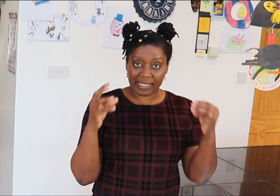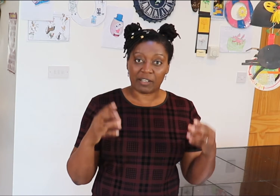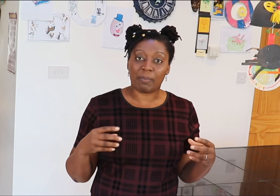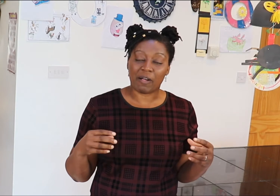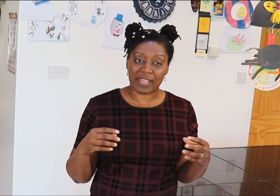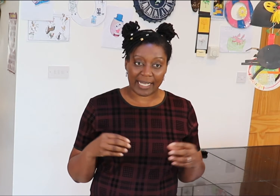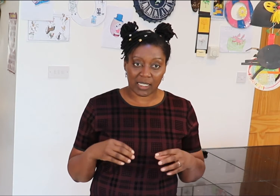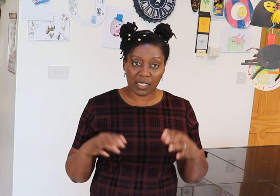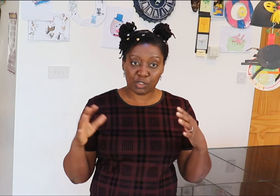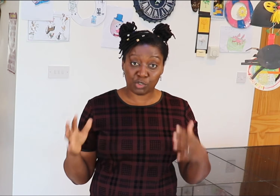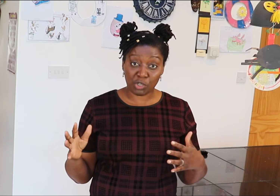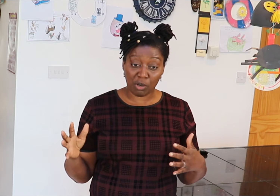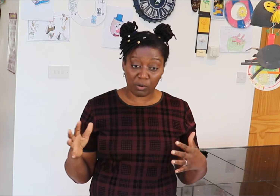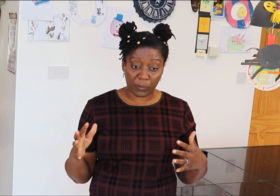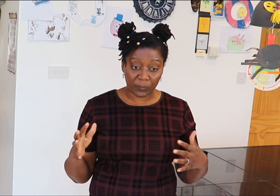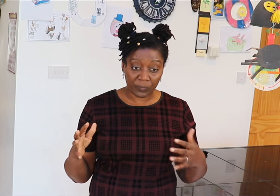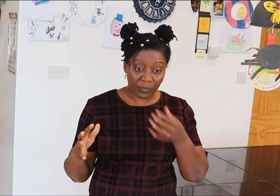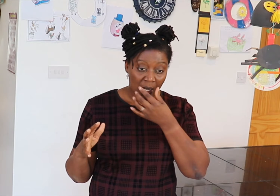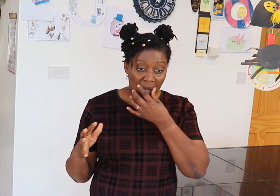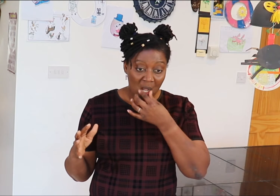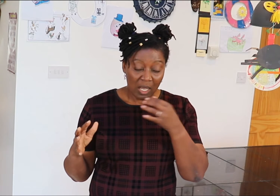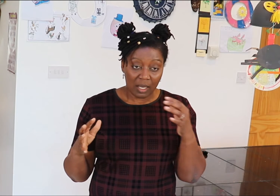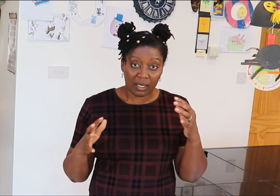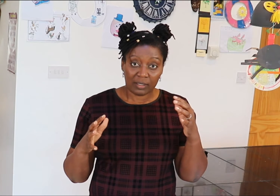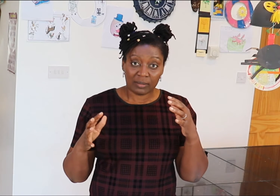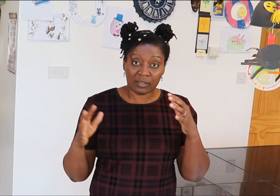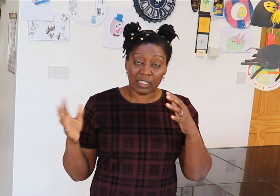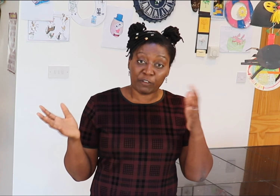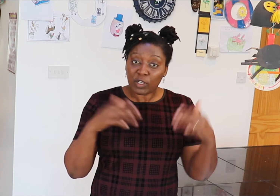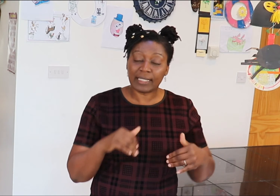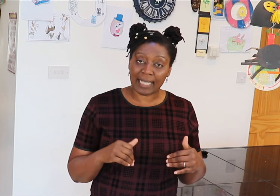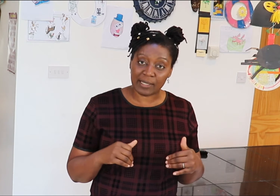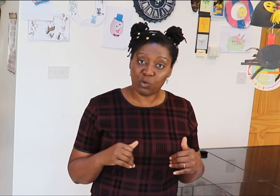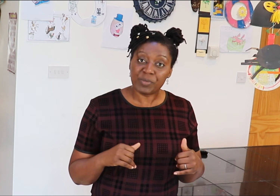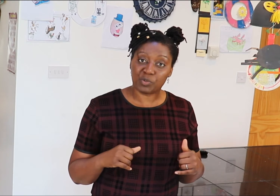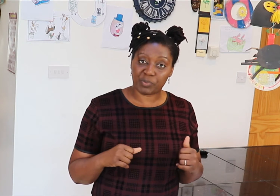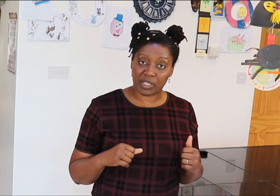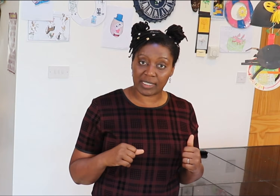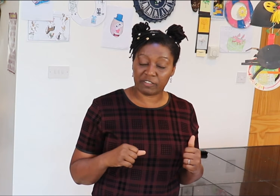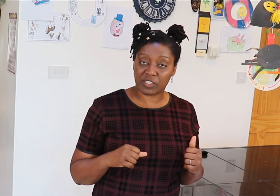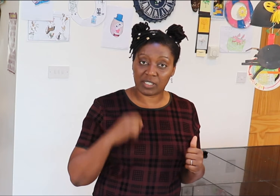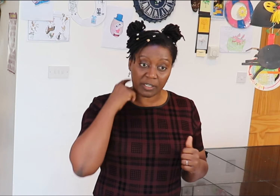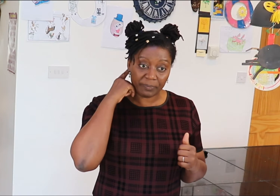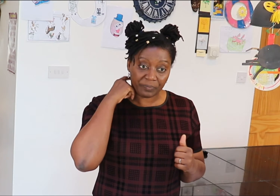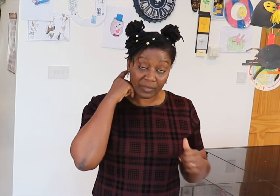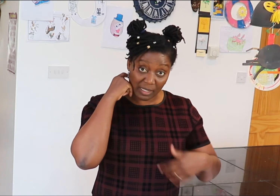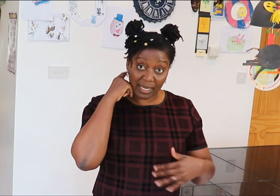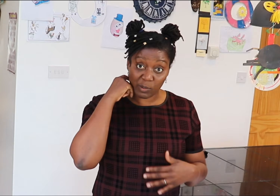detail about that. So if you look inside the woman's reproductive system, inside the